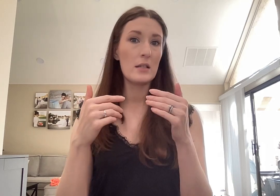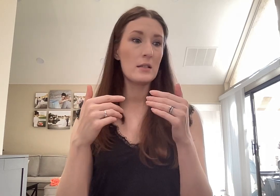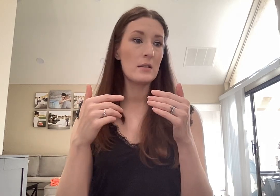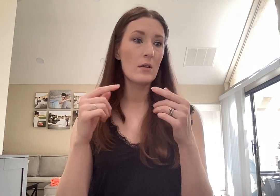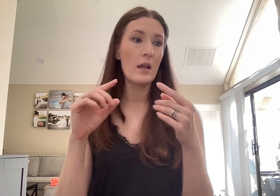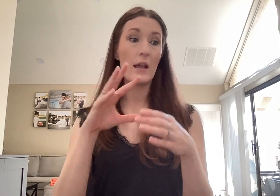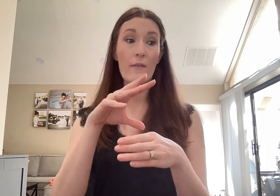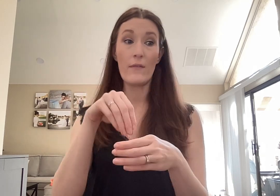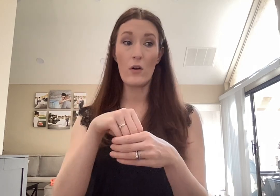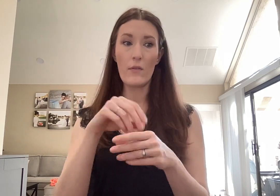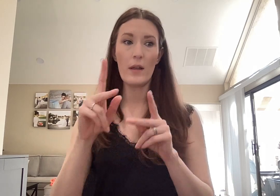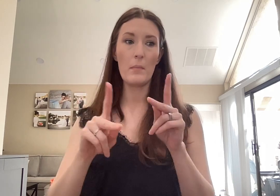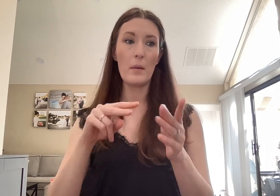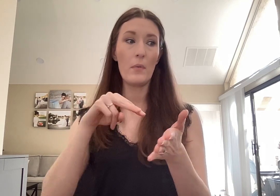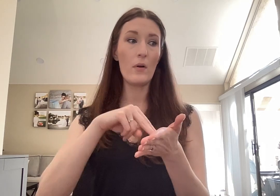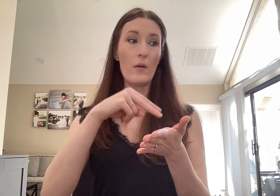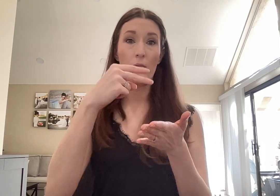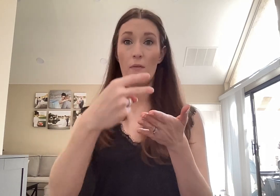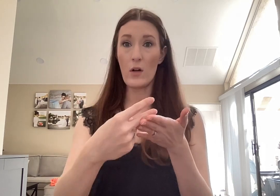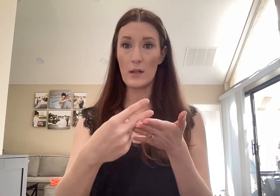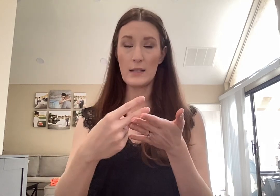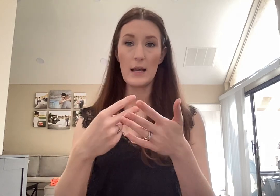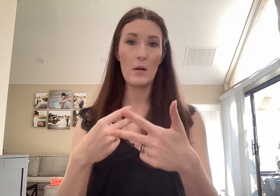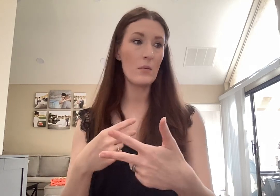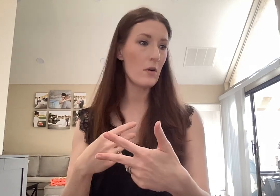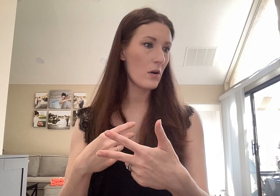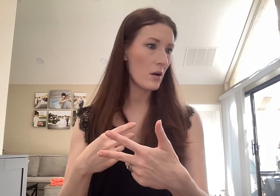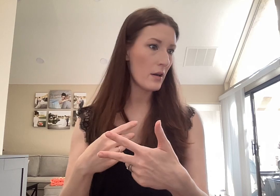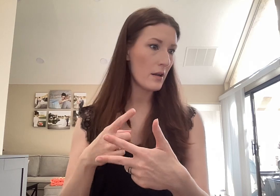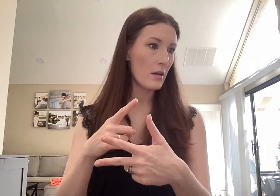Injuries involving people falling down on